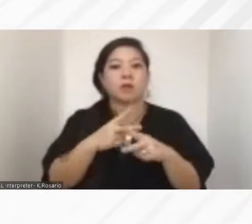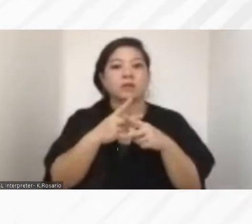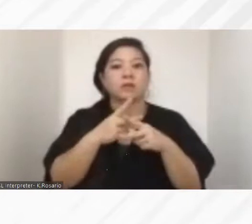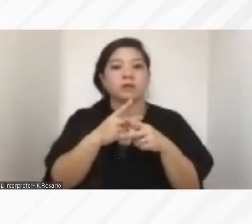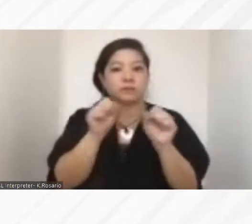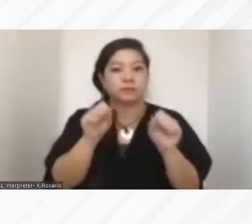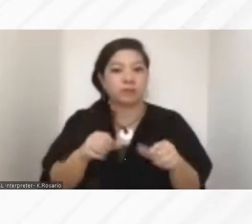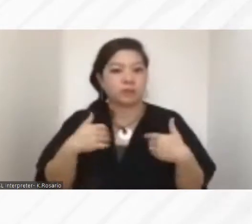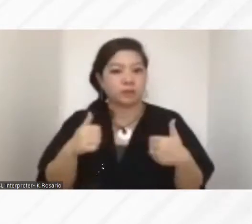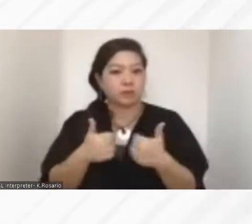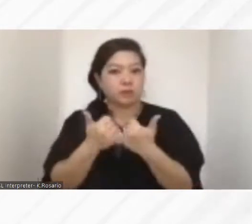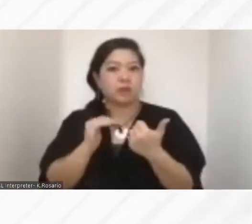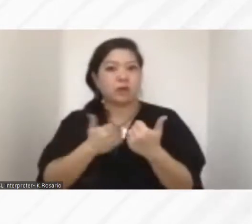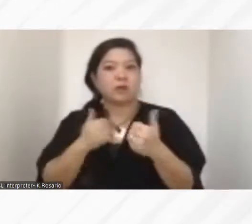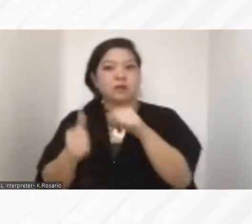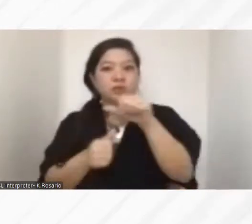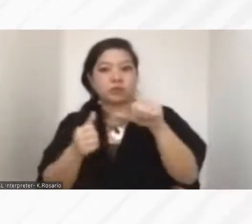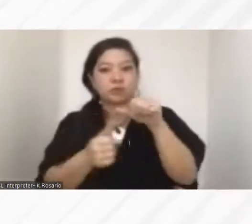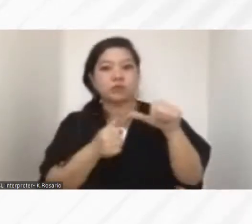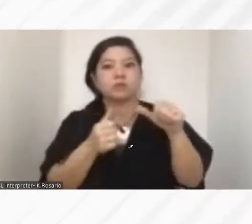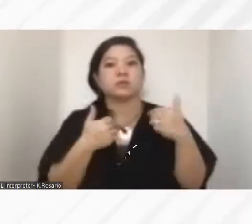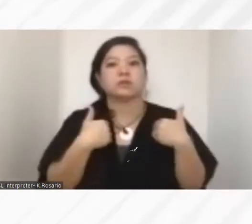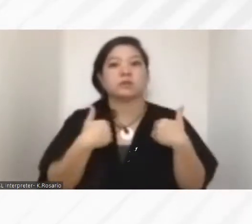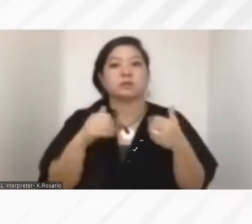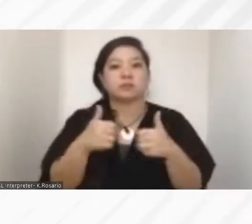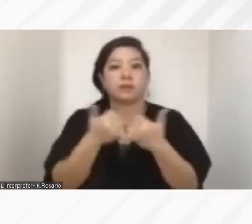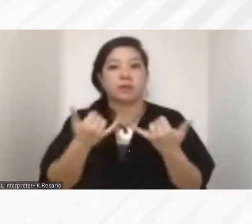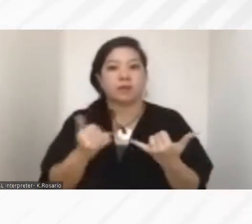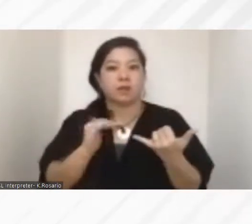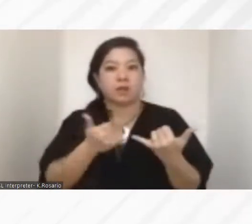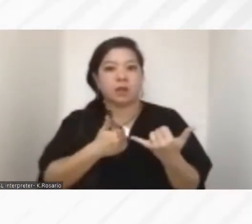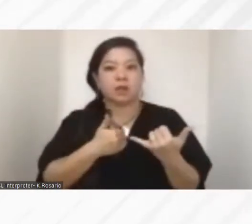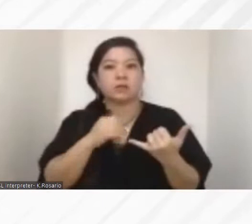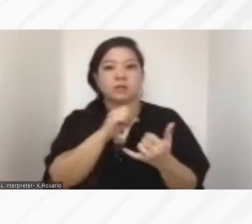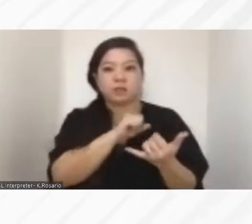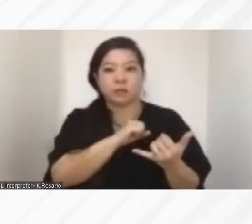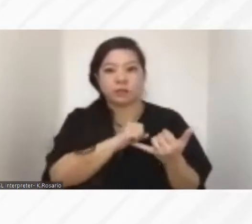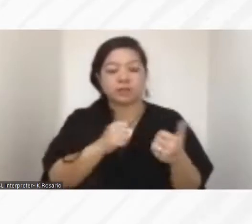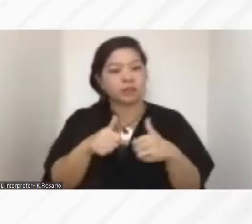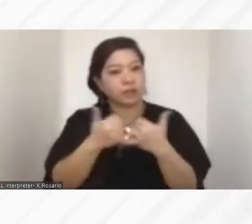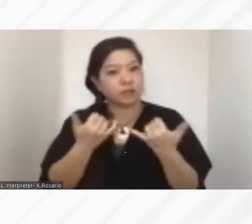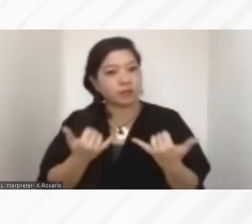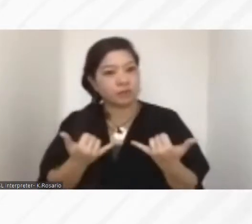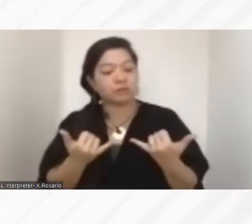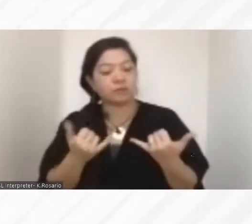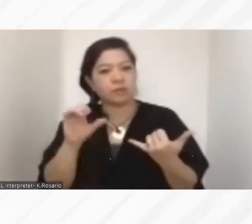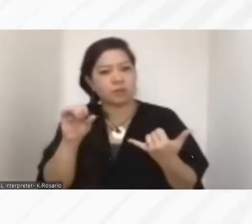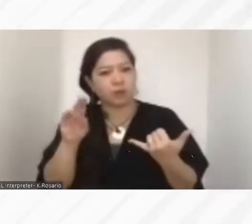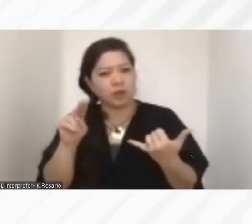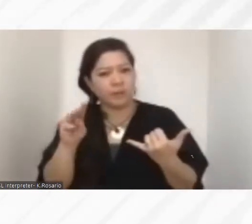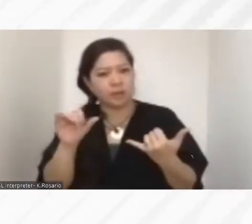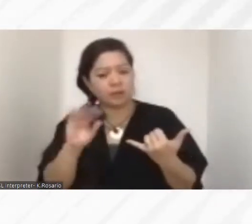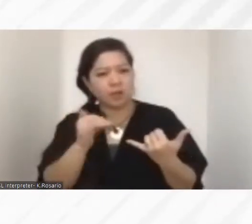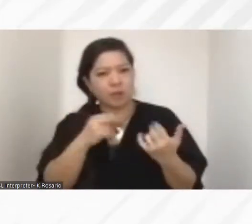Our social and mental well-being is challenged, and our economic security is challenged. Our response has seen the